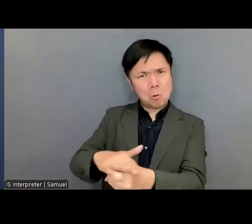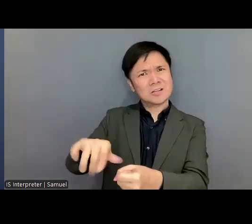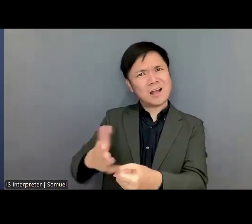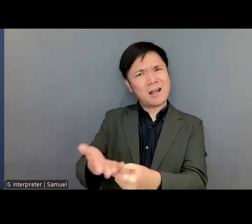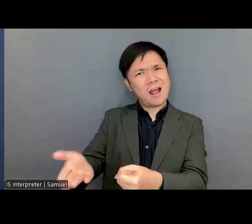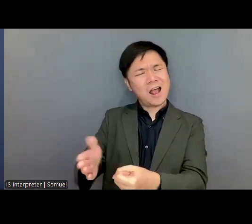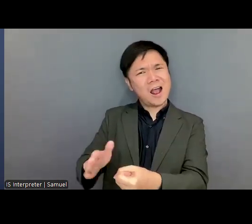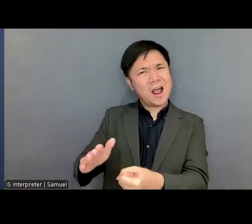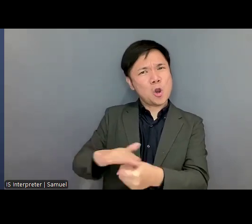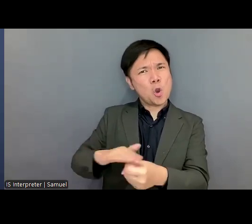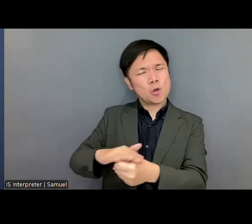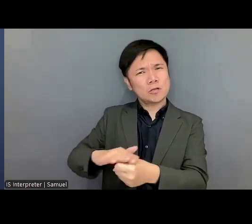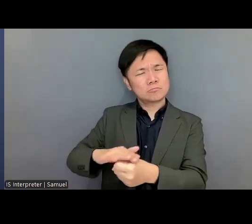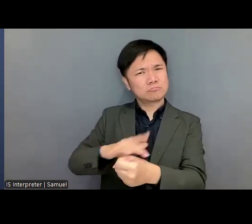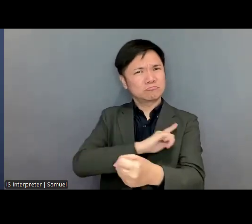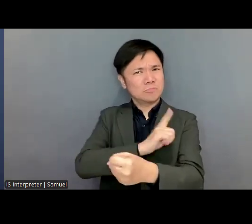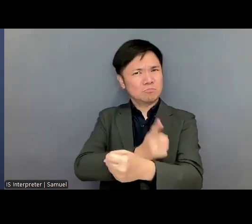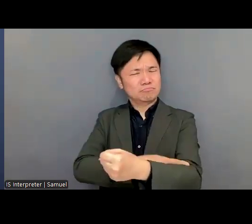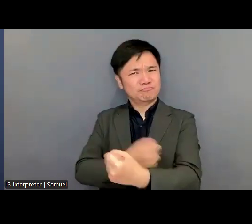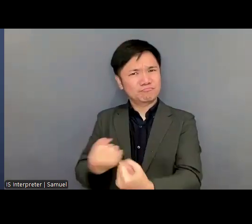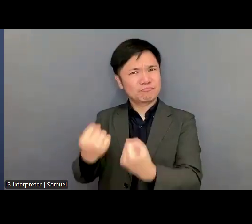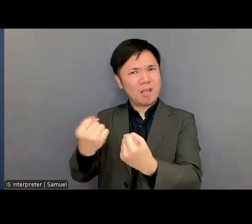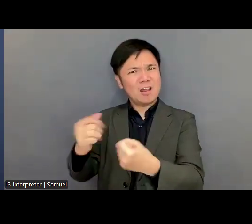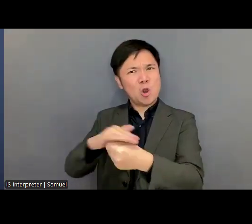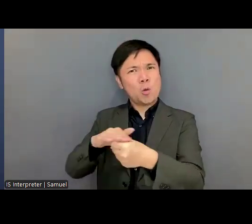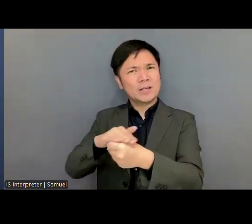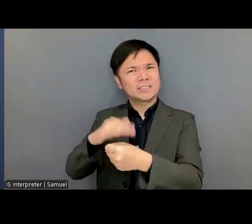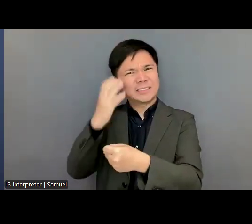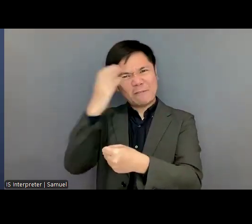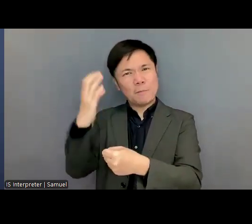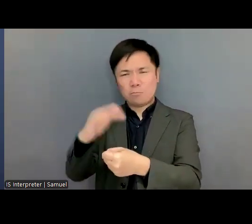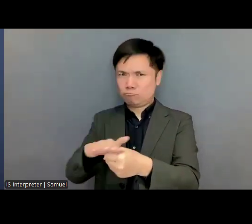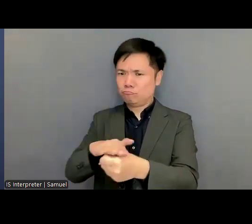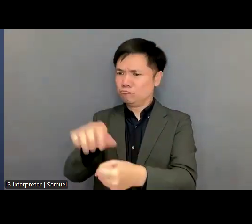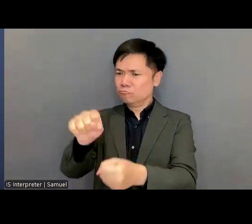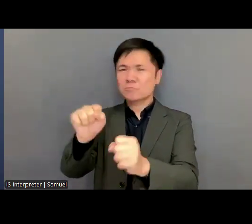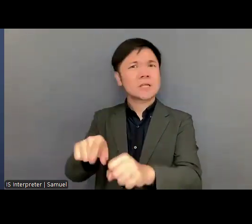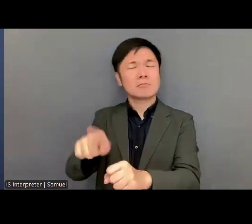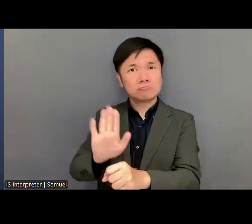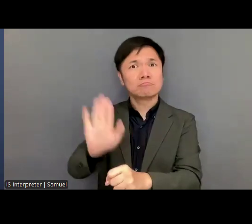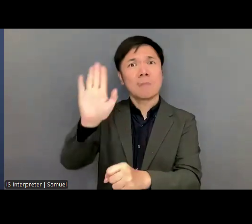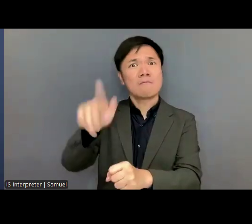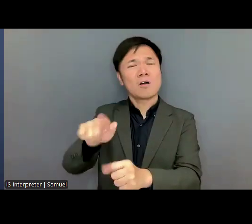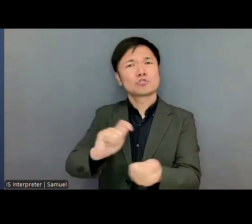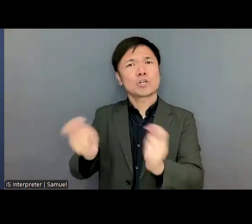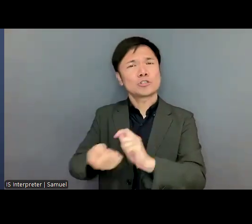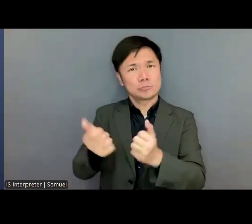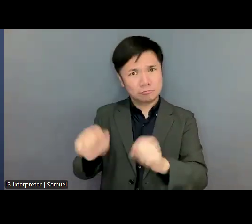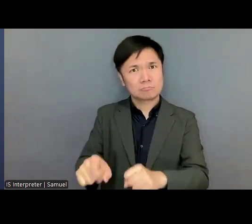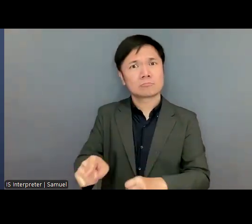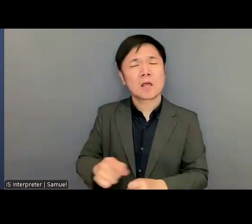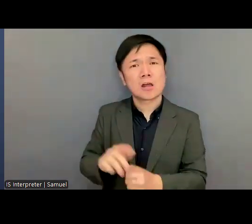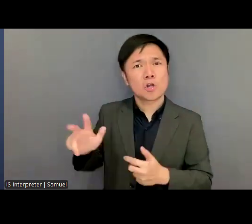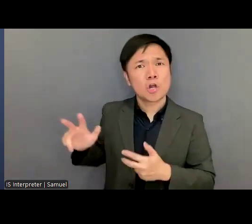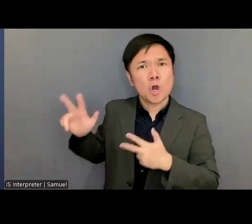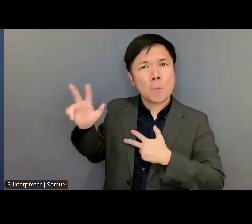local authority, and that commitment can also help make a change. And a commitment that